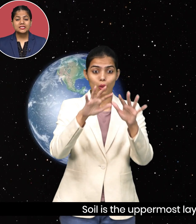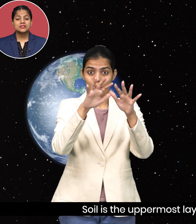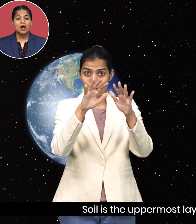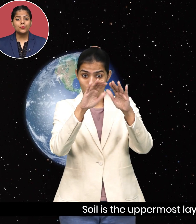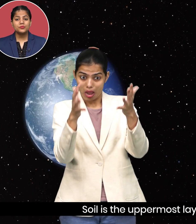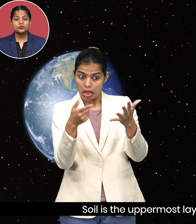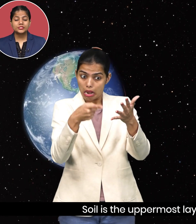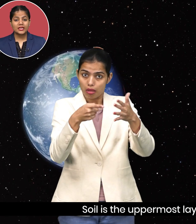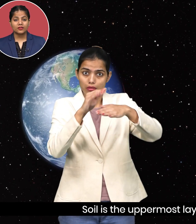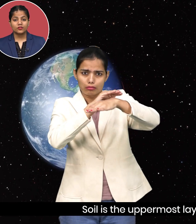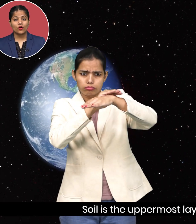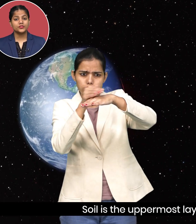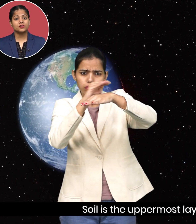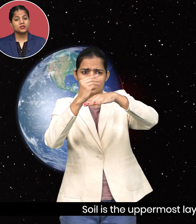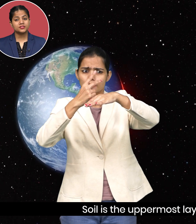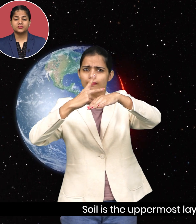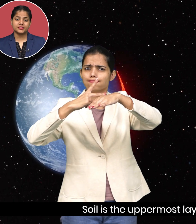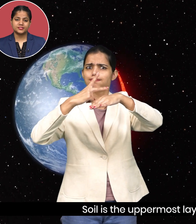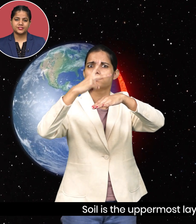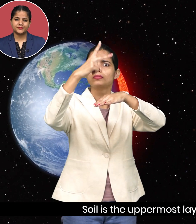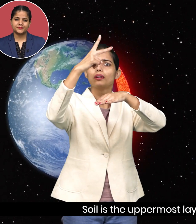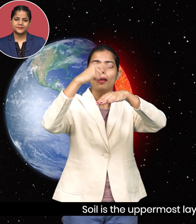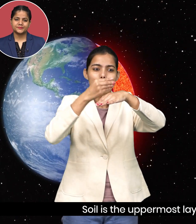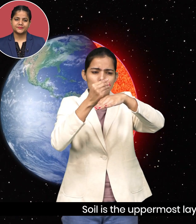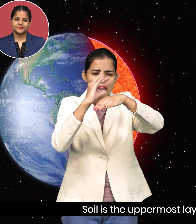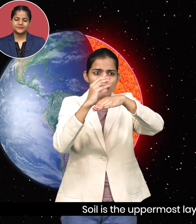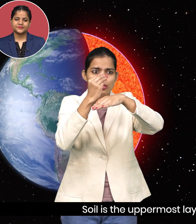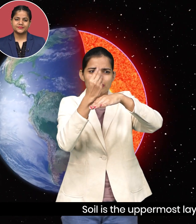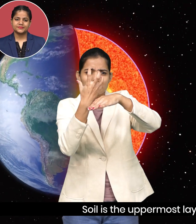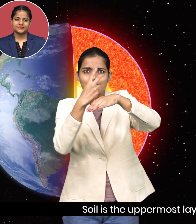Soil is the uppermost layer of the earth crust.